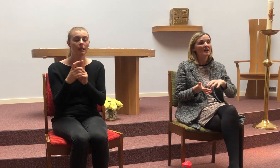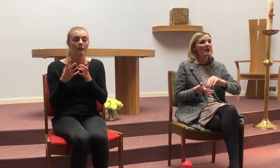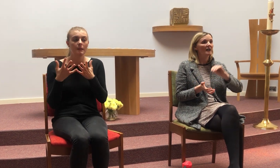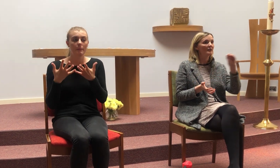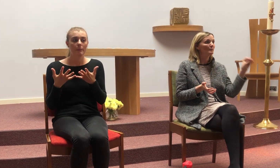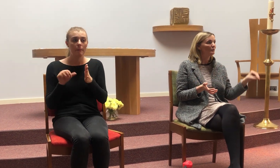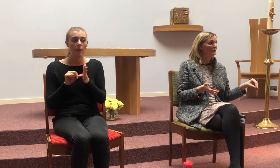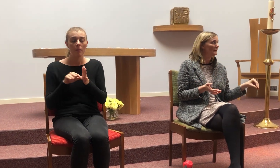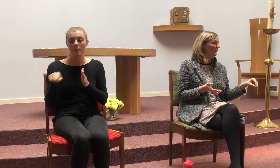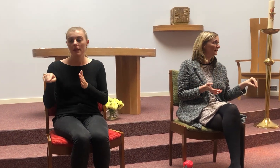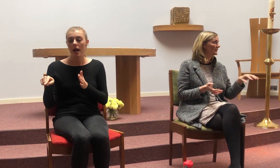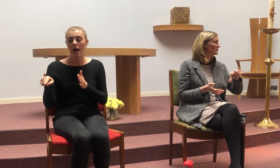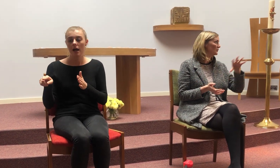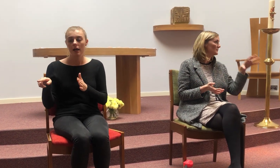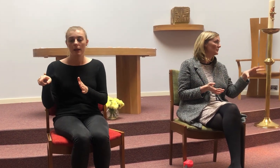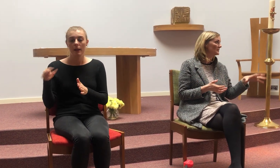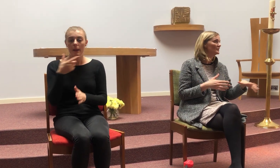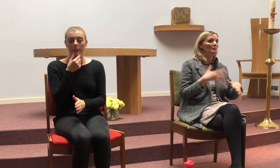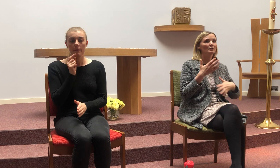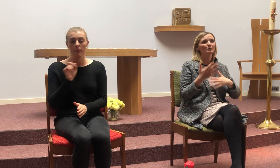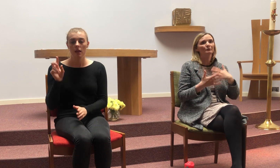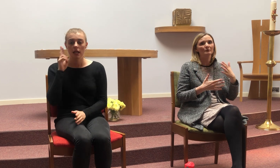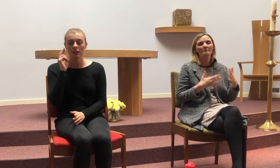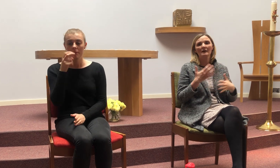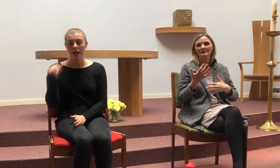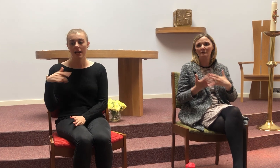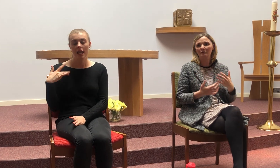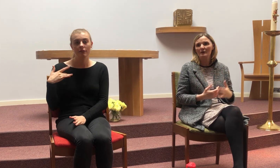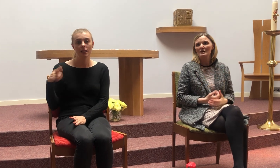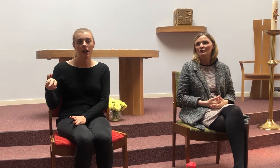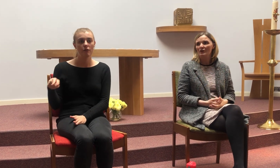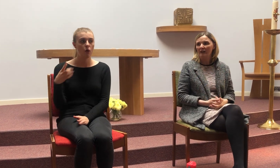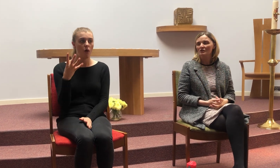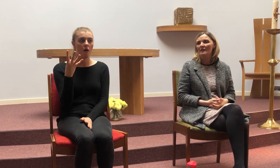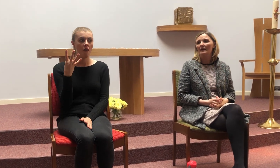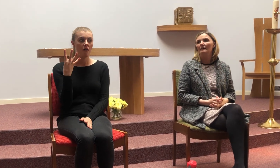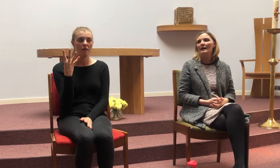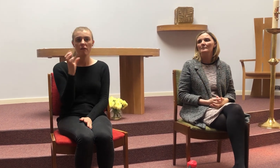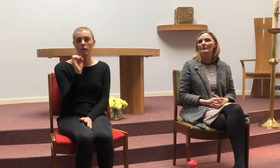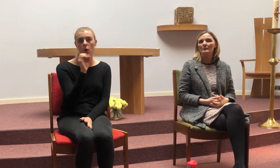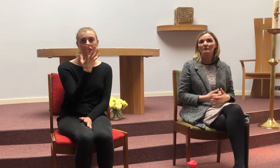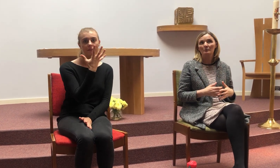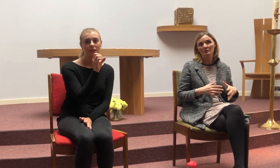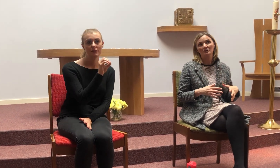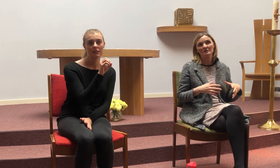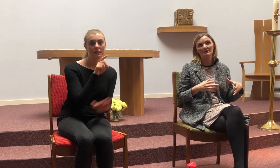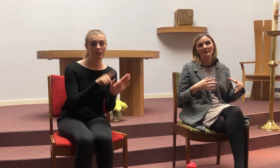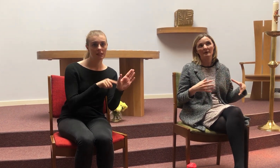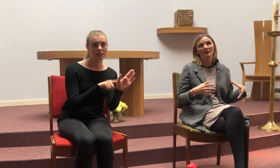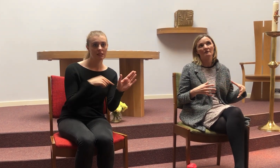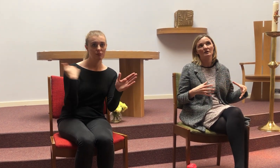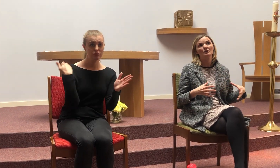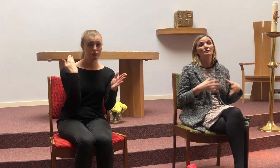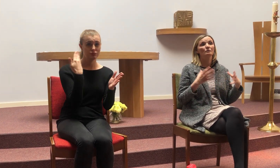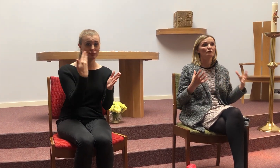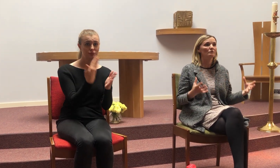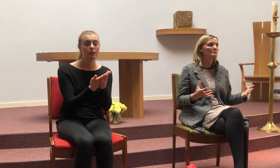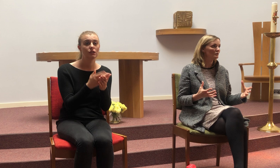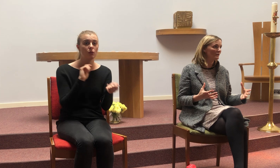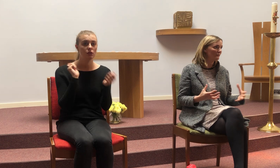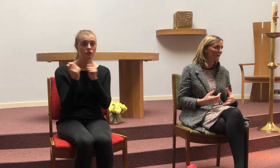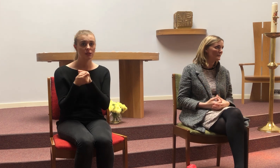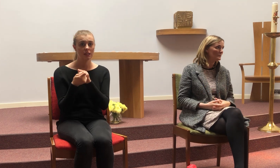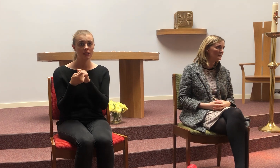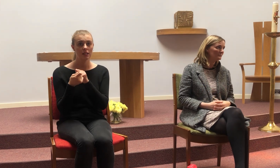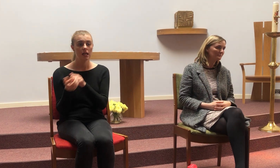years are now moving back into the community. So we're going through a massive change there, and we're just in the middle of a huge